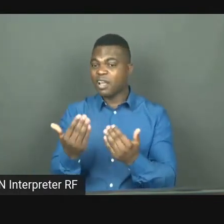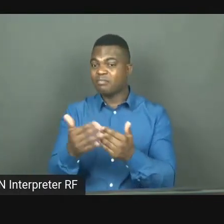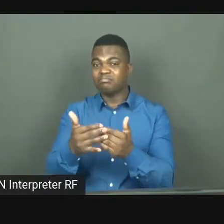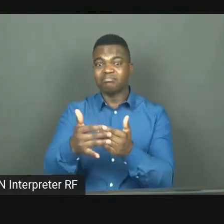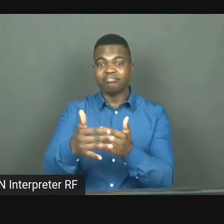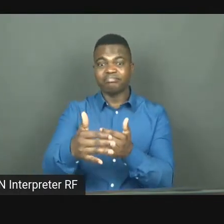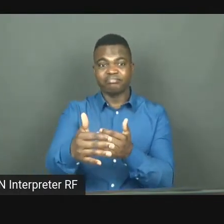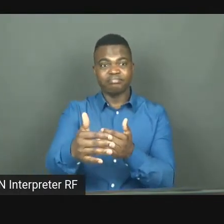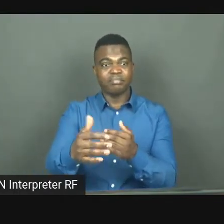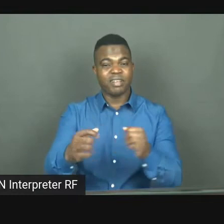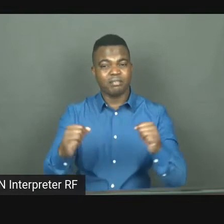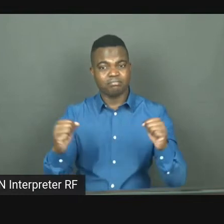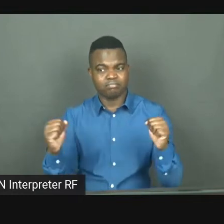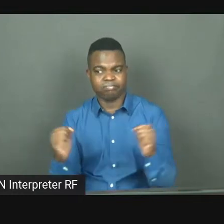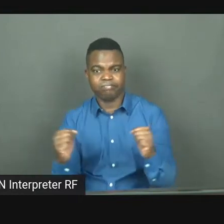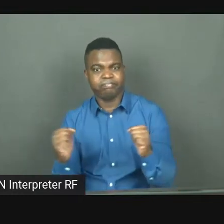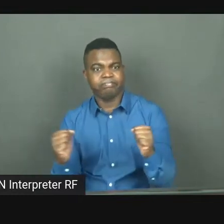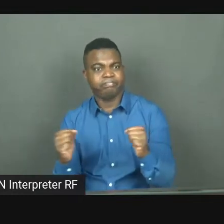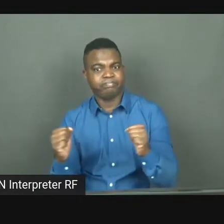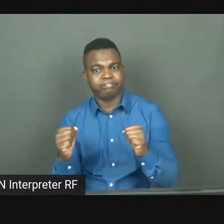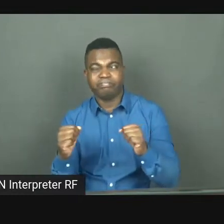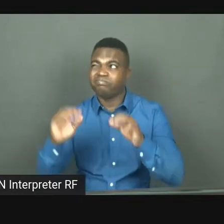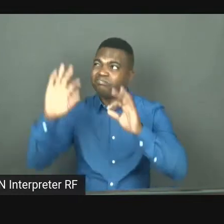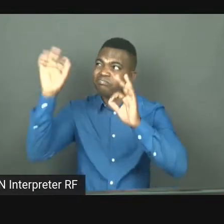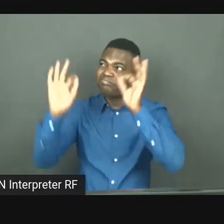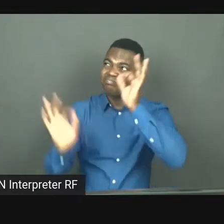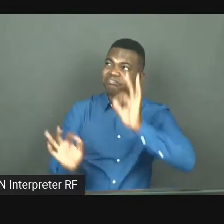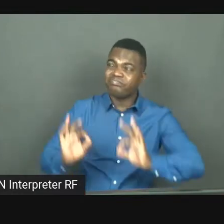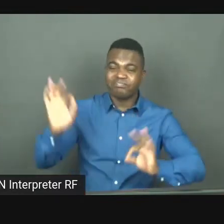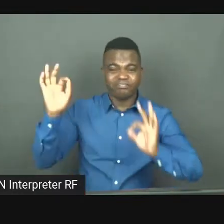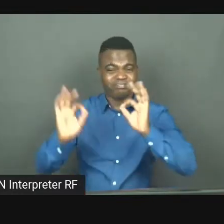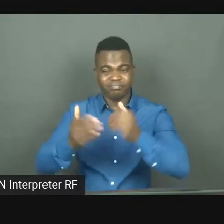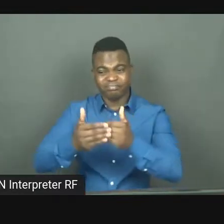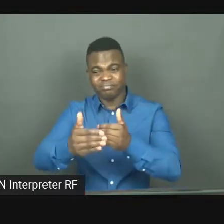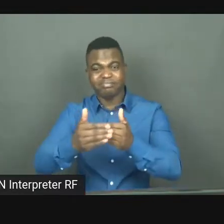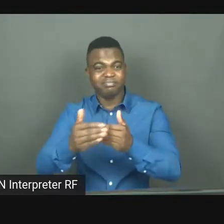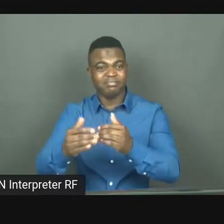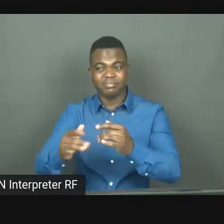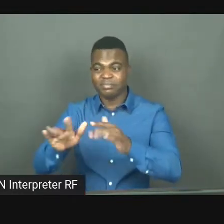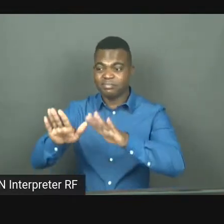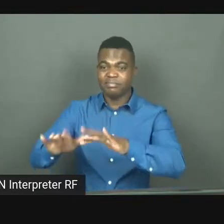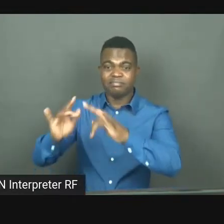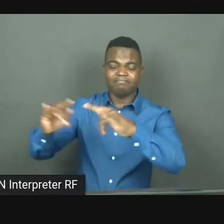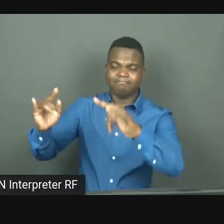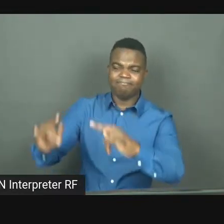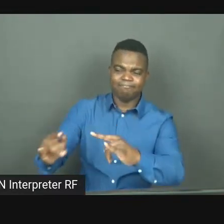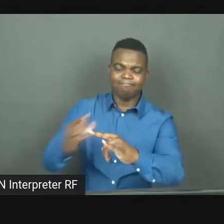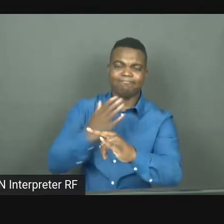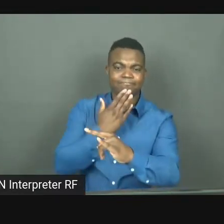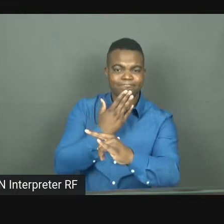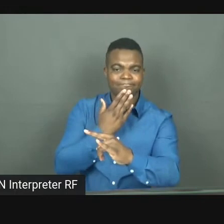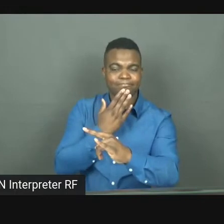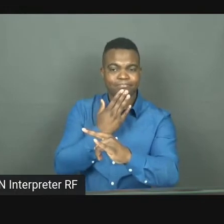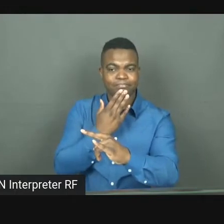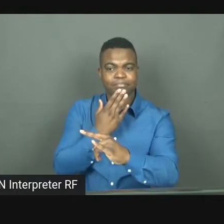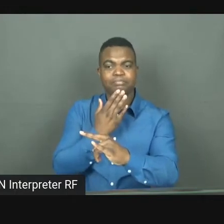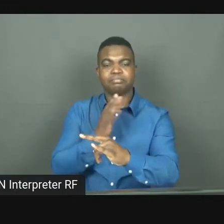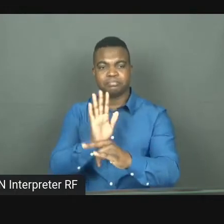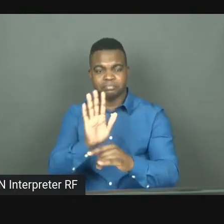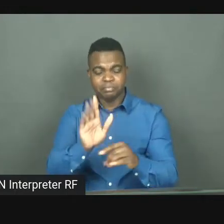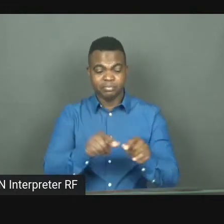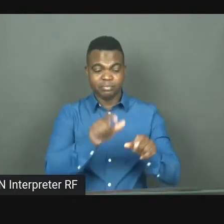check. So let's start by answering the question: why a grand bargain, and